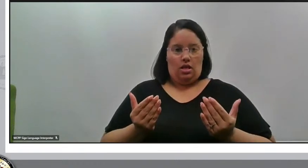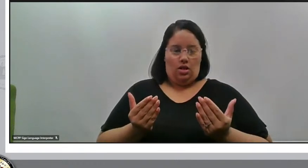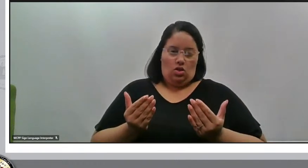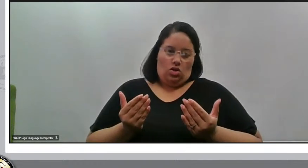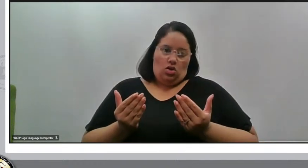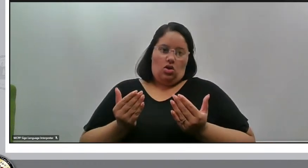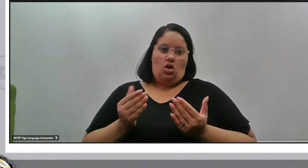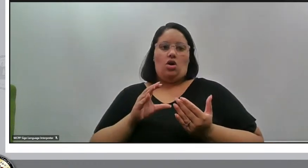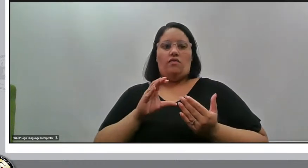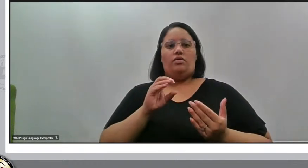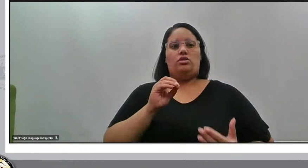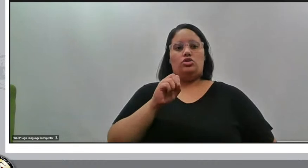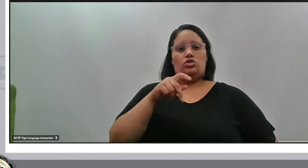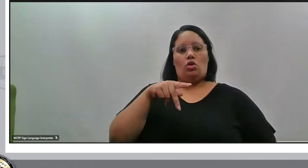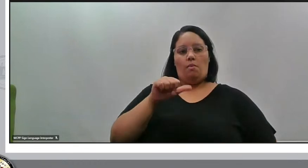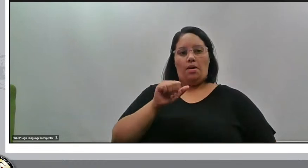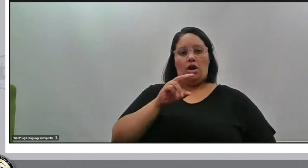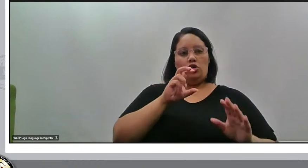before